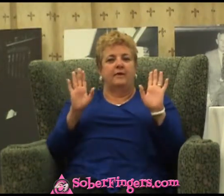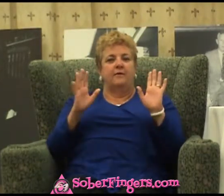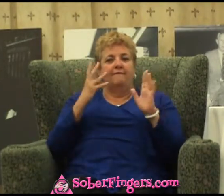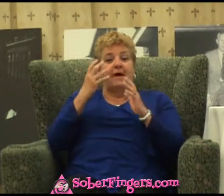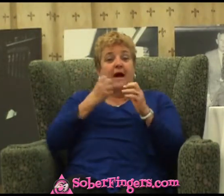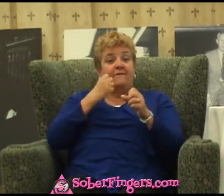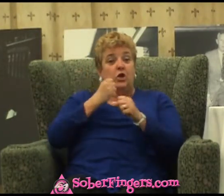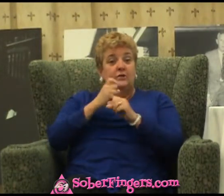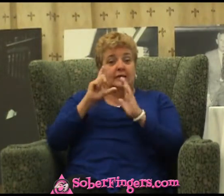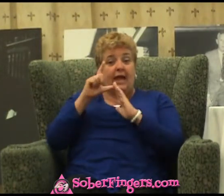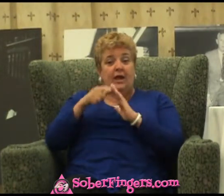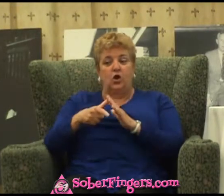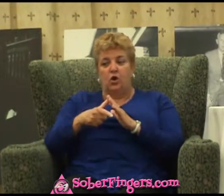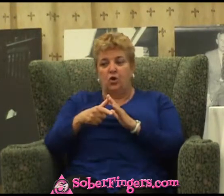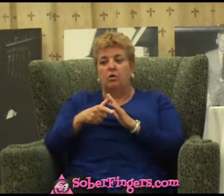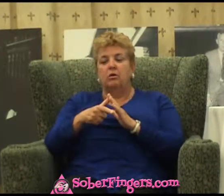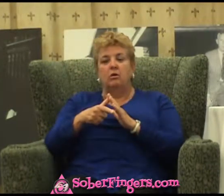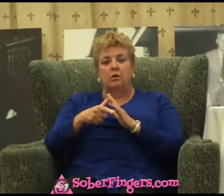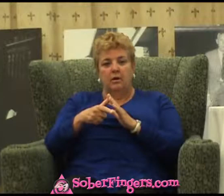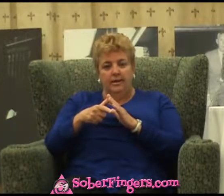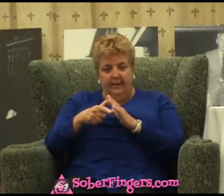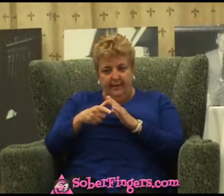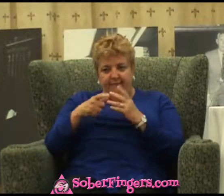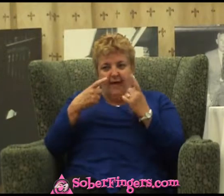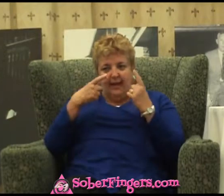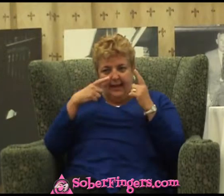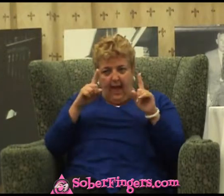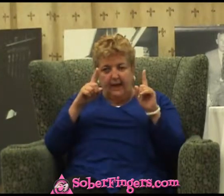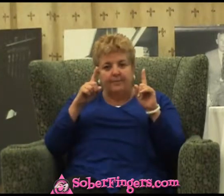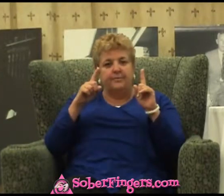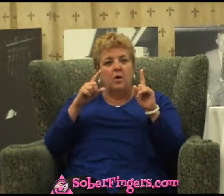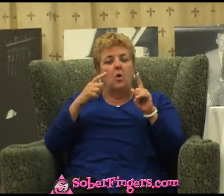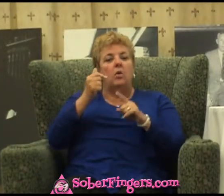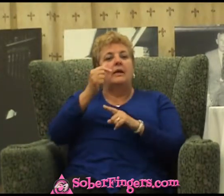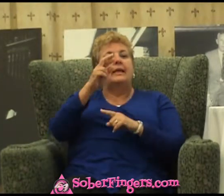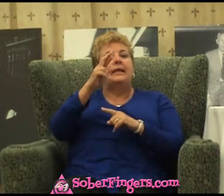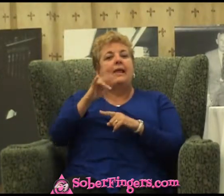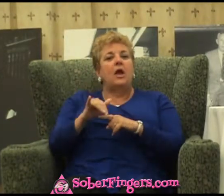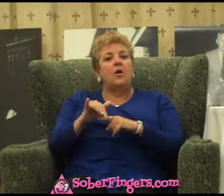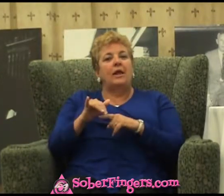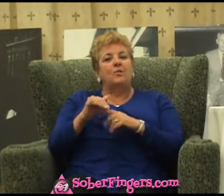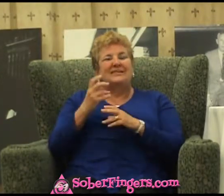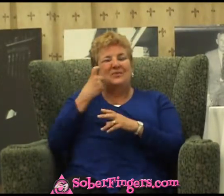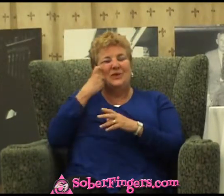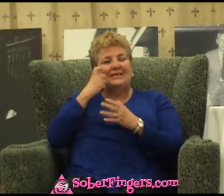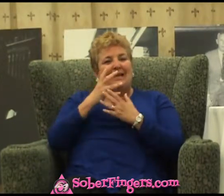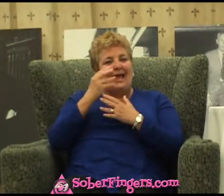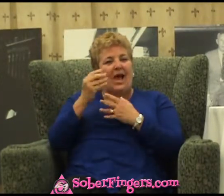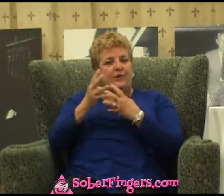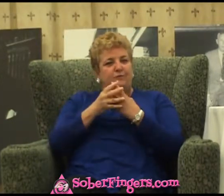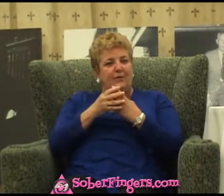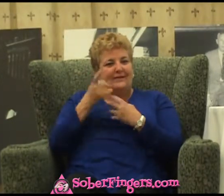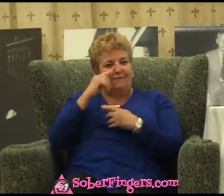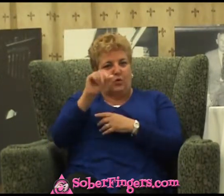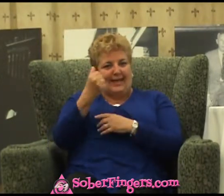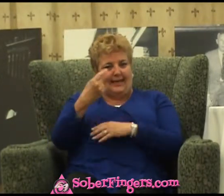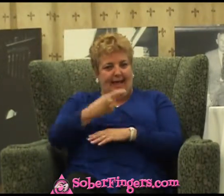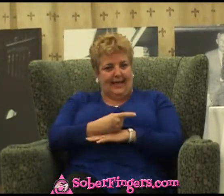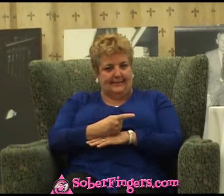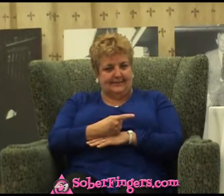he talked to them again. Gary had been out of prison about 10 days when he met me, and he told me what we do